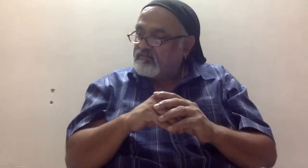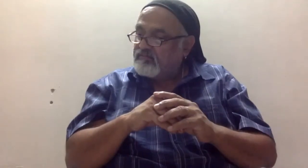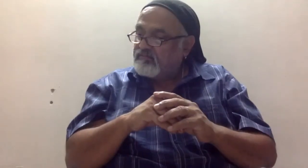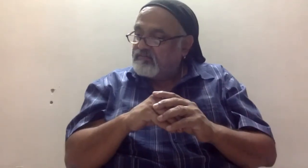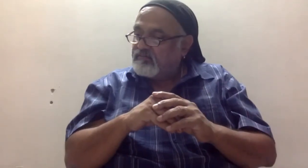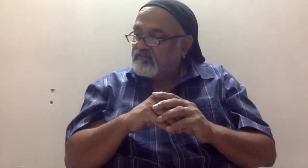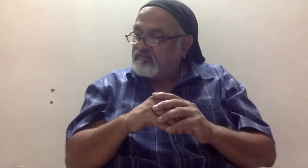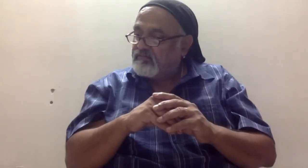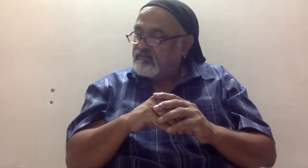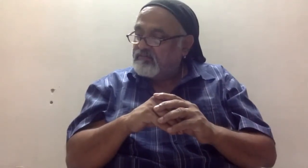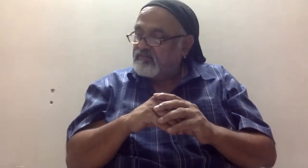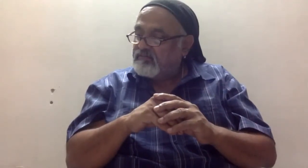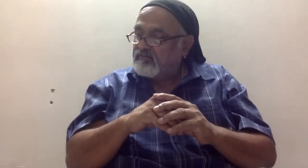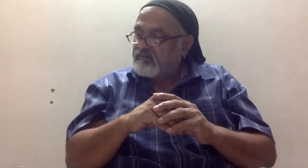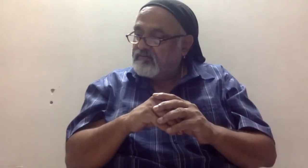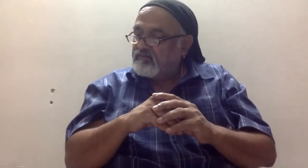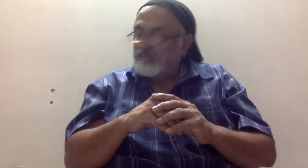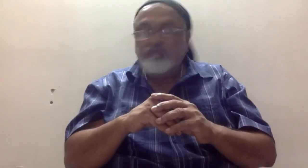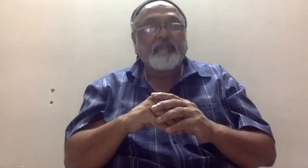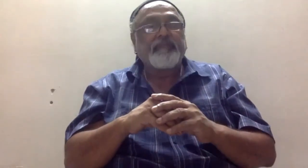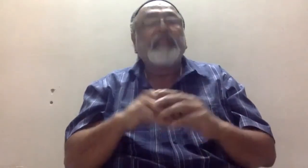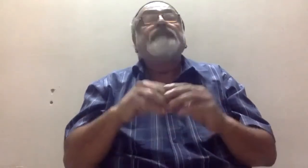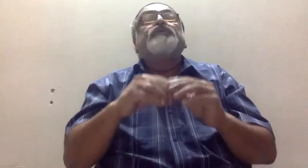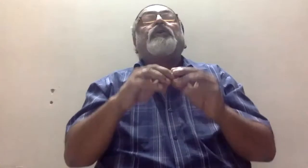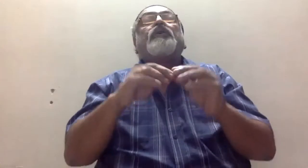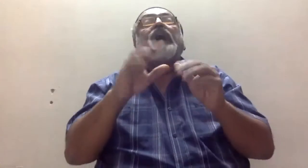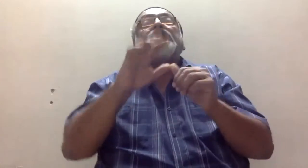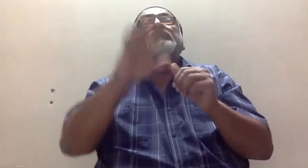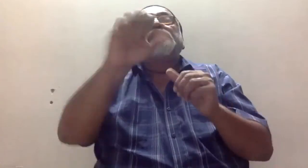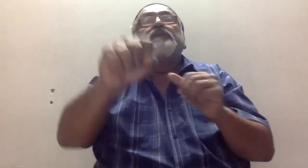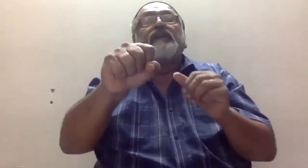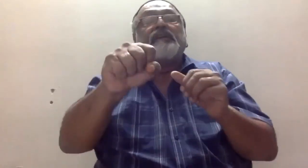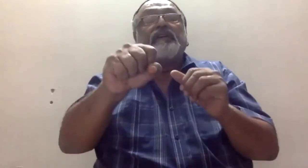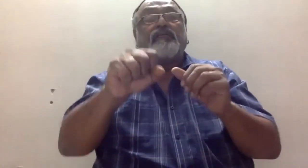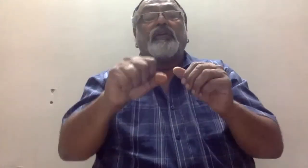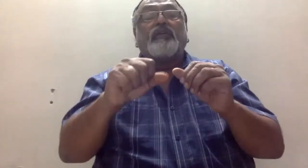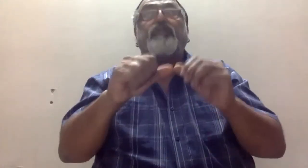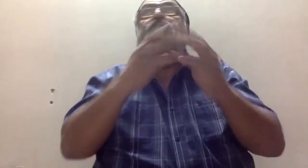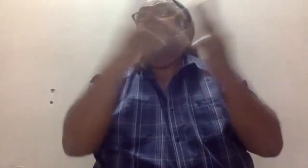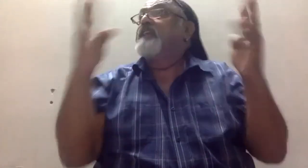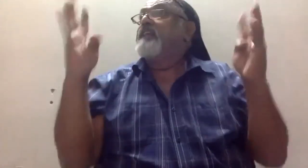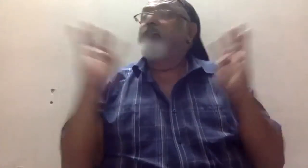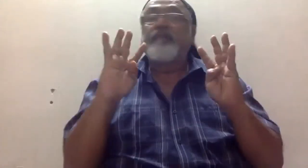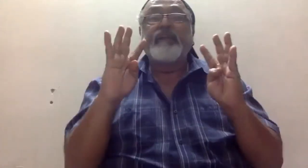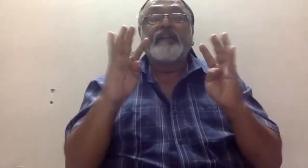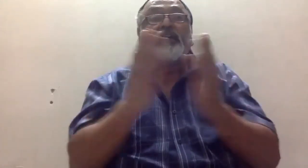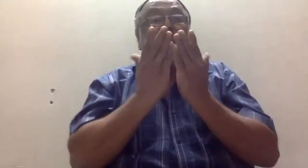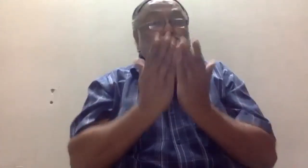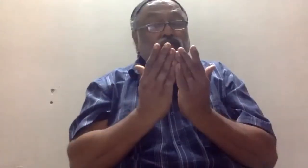of physical environment, pedagogy and curricula. So we have incorporated this particular question that you just